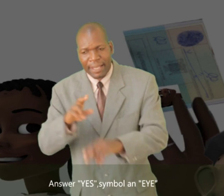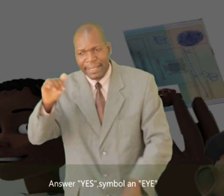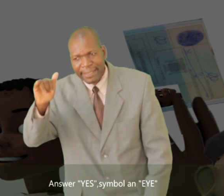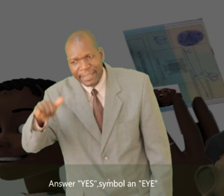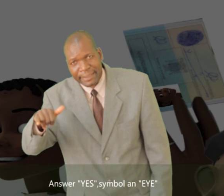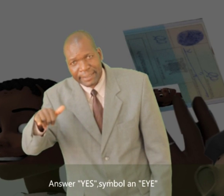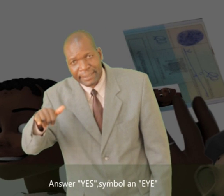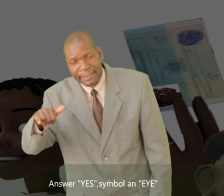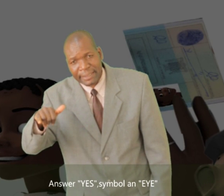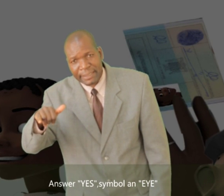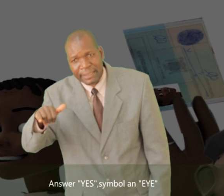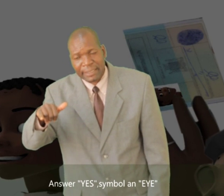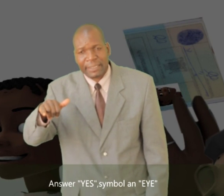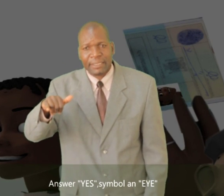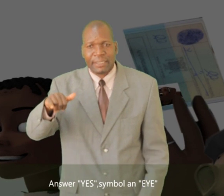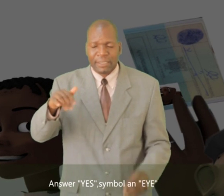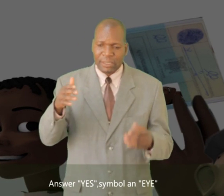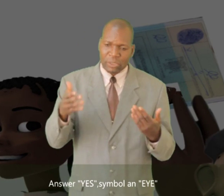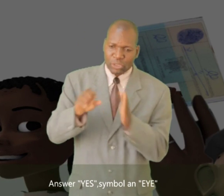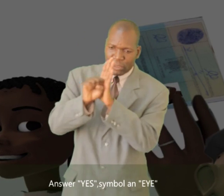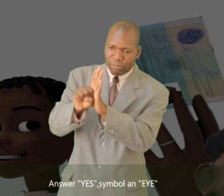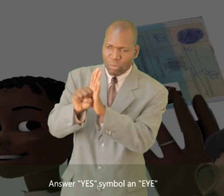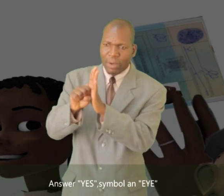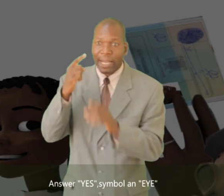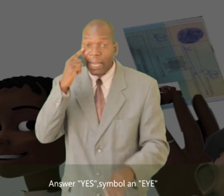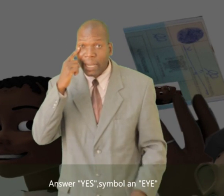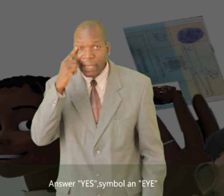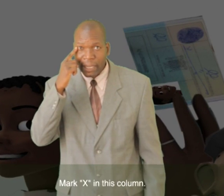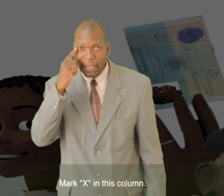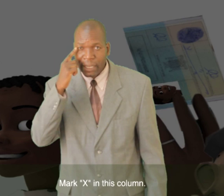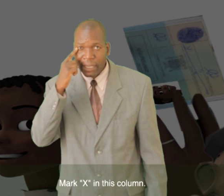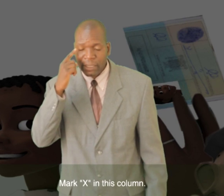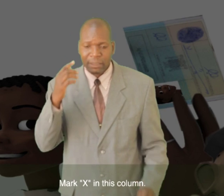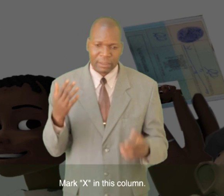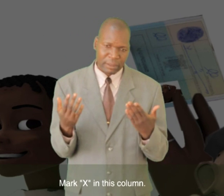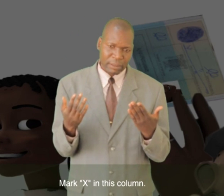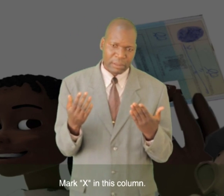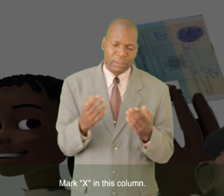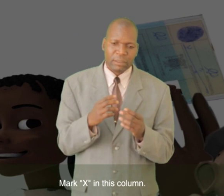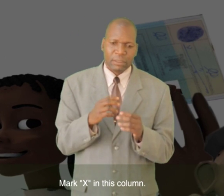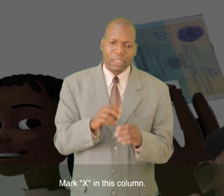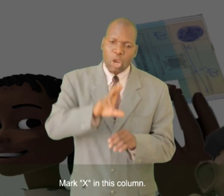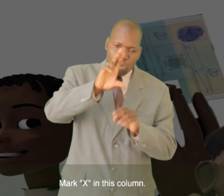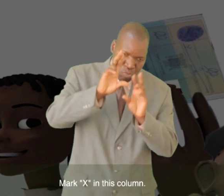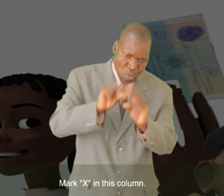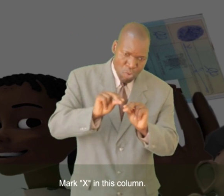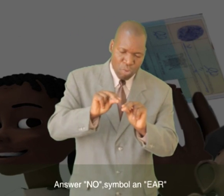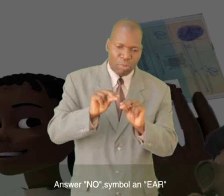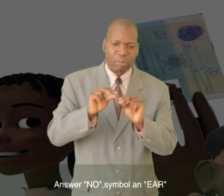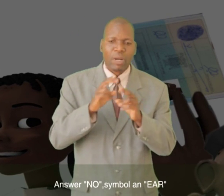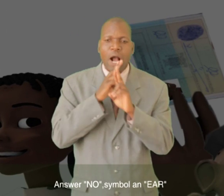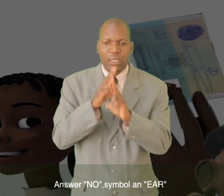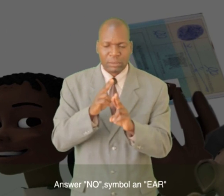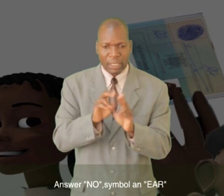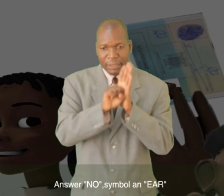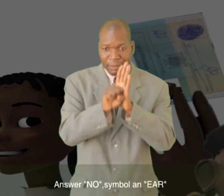Answer: yes. Symbol and I. Mark X in this column.